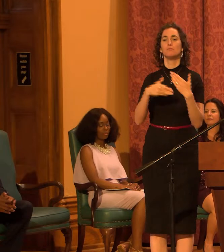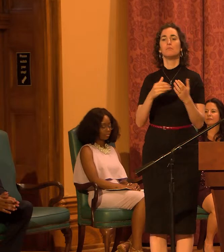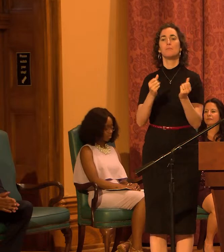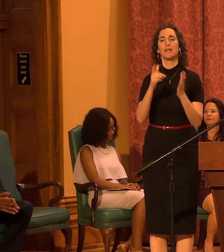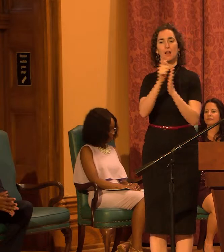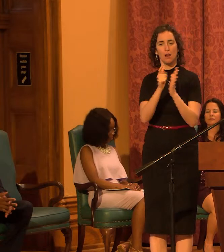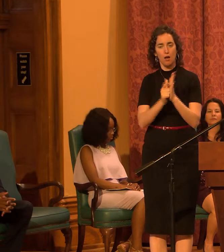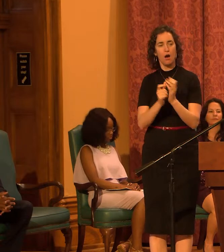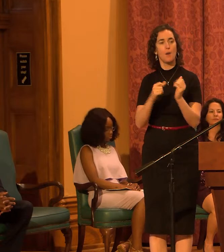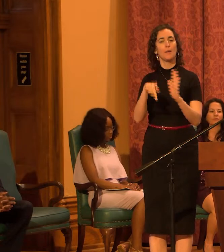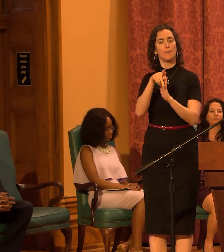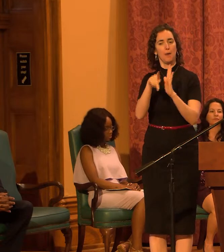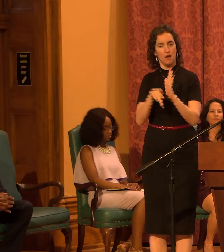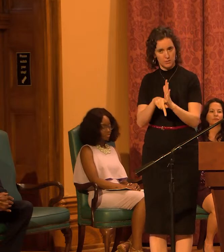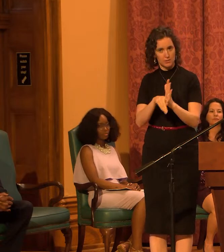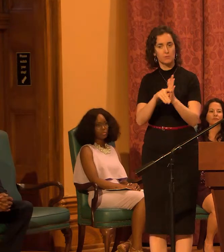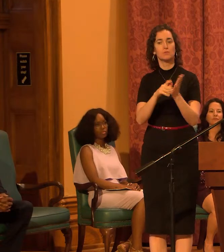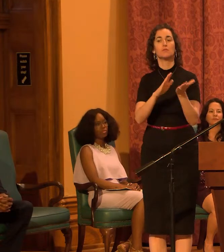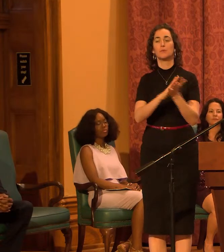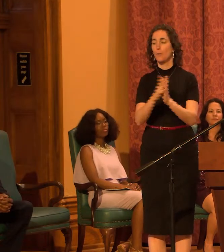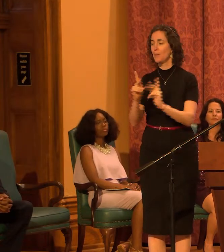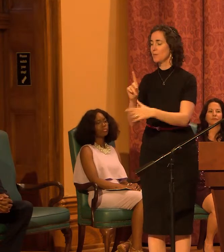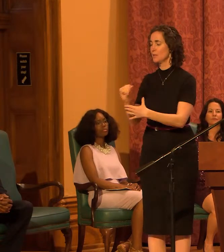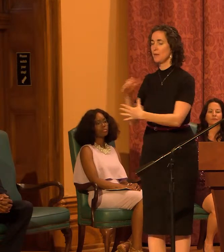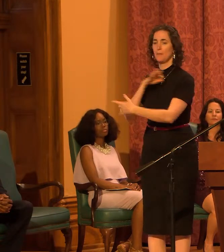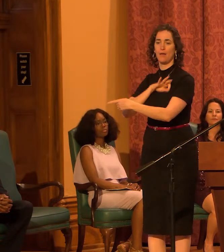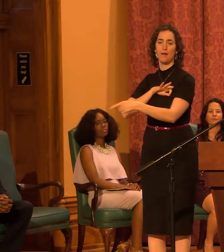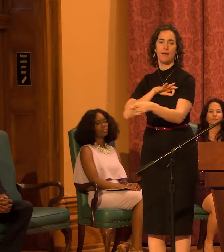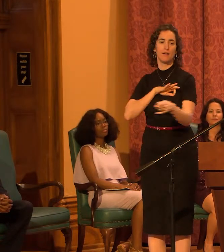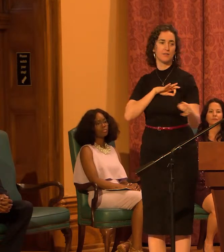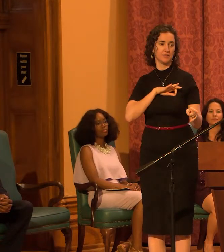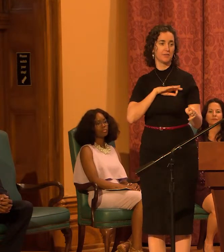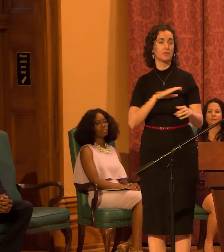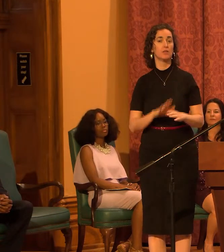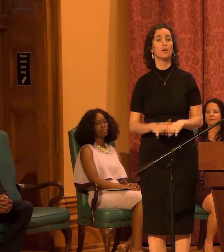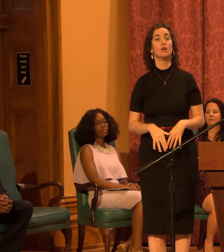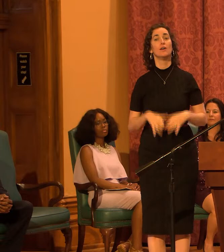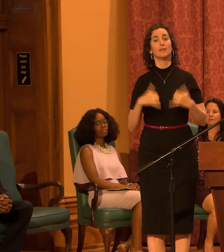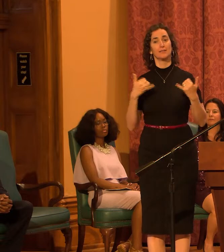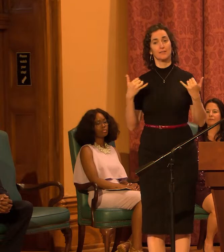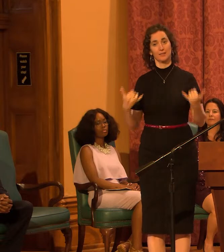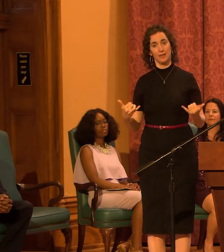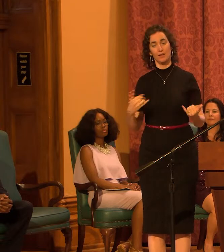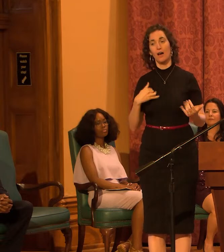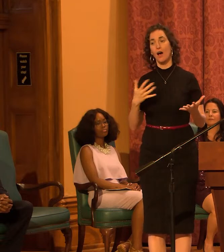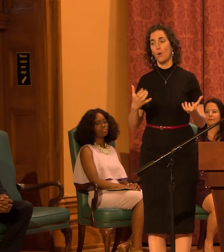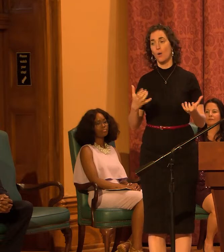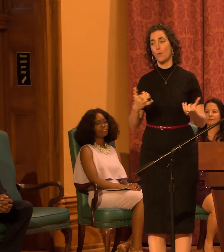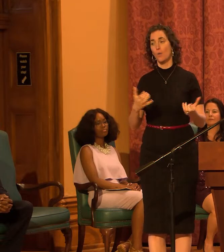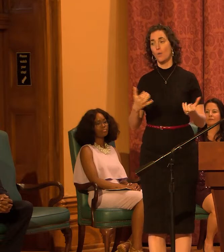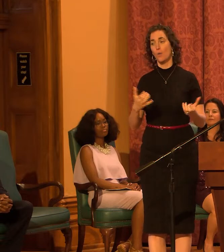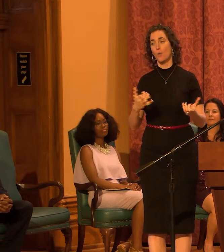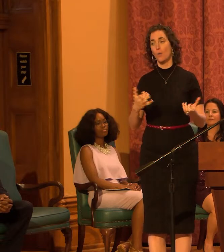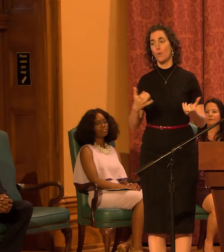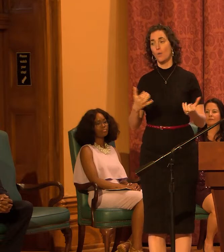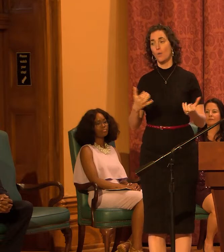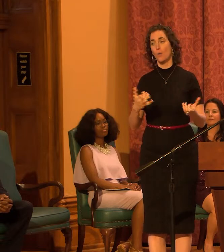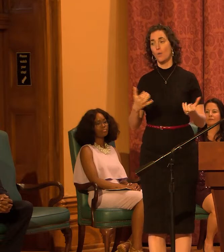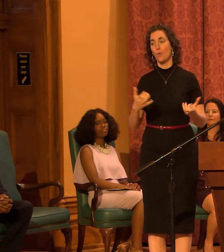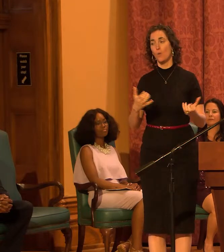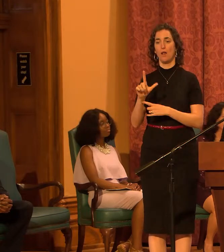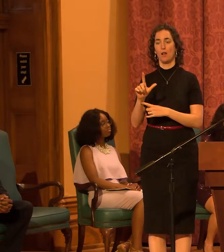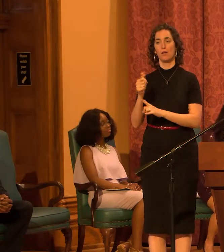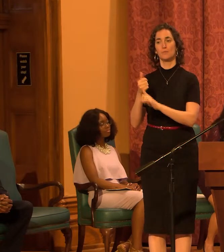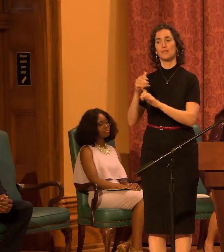and policies benefiting people with disabilities. Now, I would like to welcome Mimi Webb